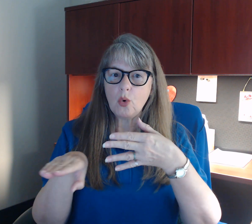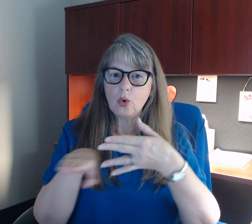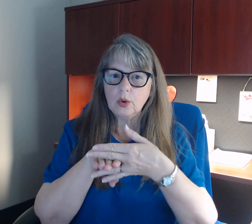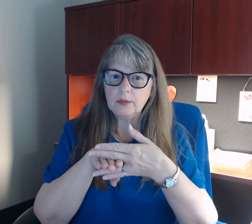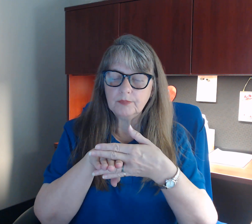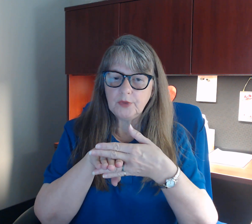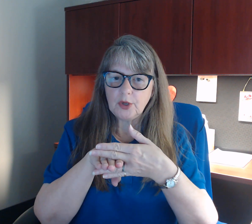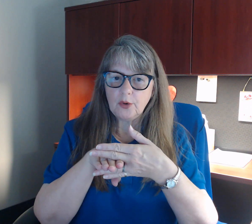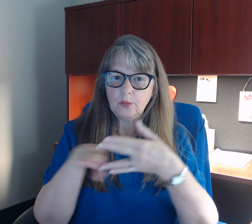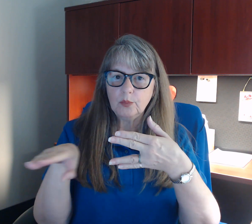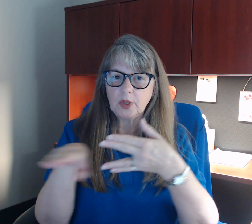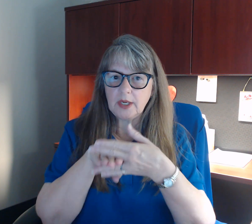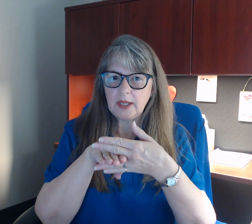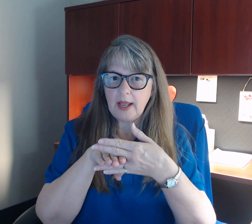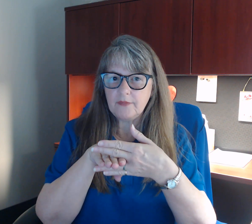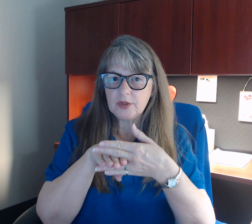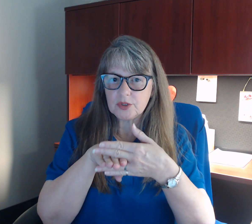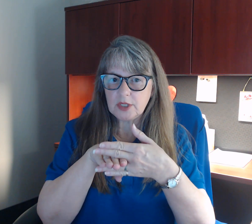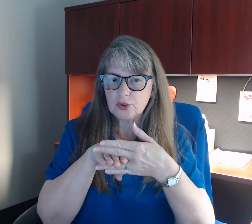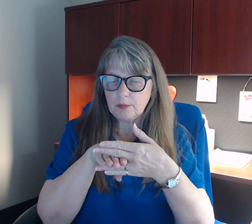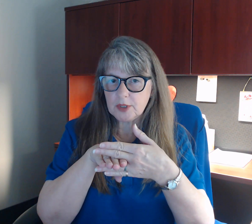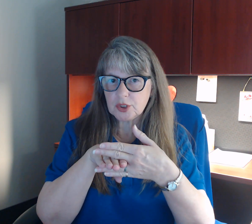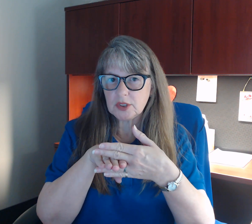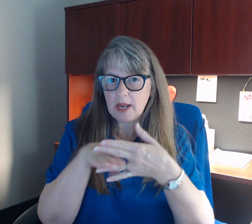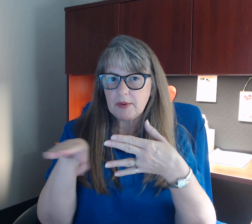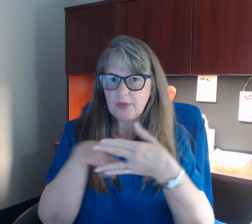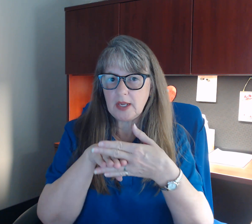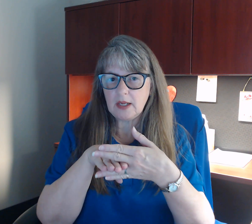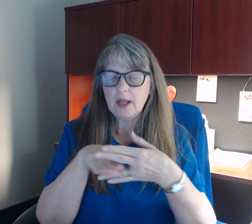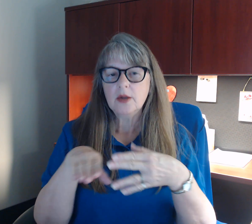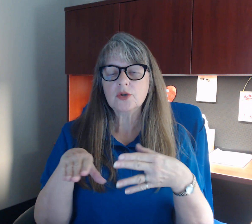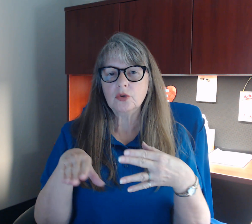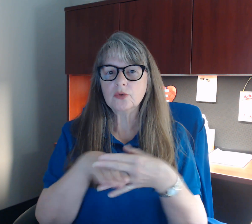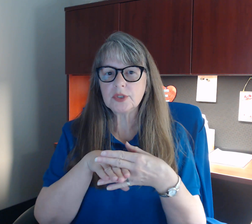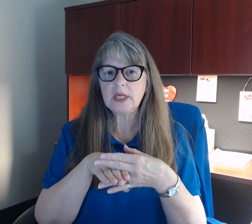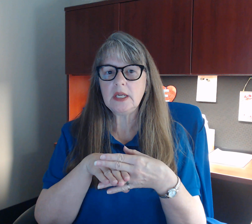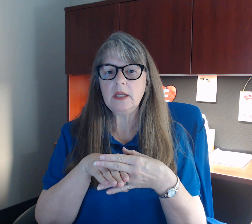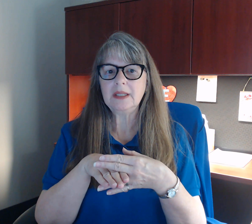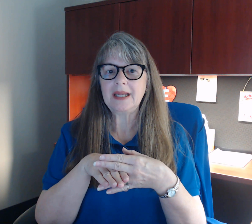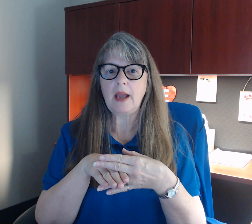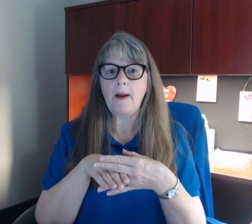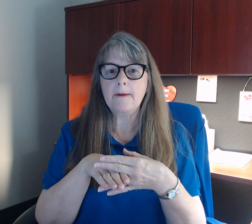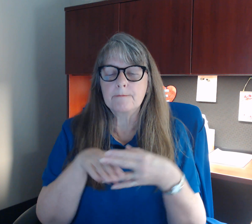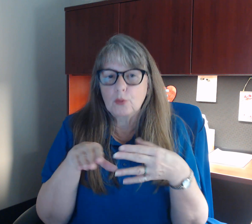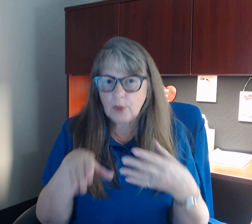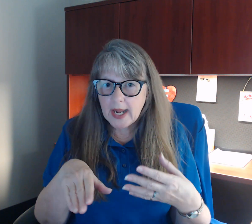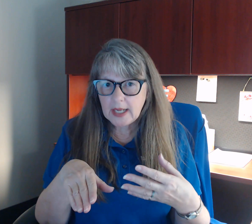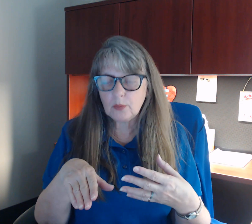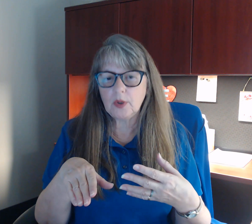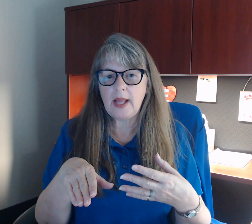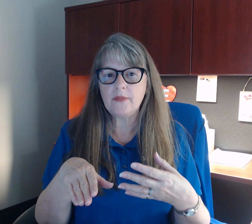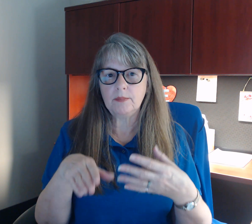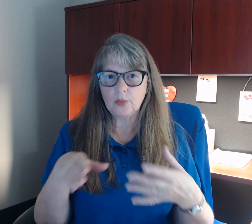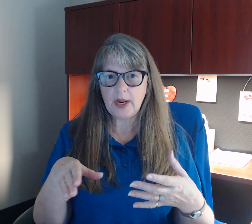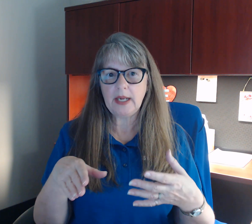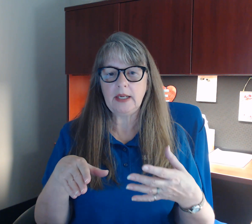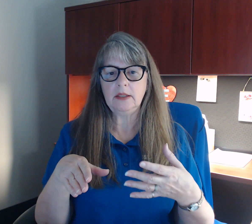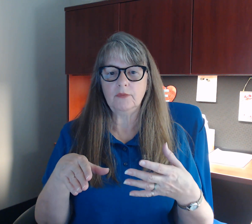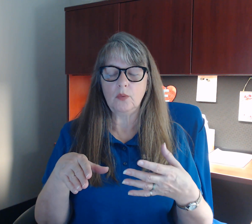or we're going to have this intermission type of thing. So you'll see like break, we're going to have a break in different